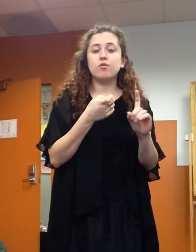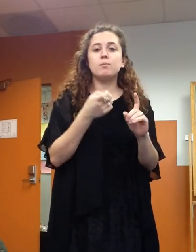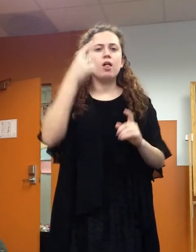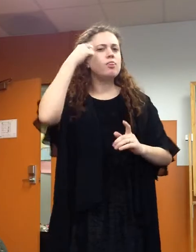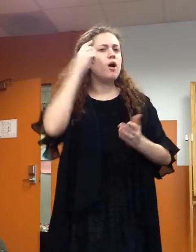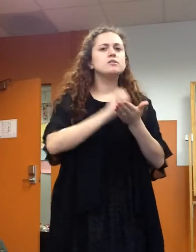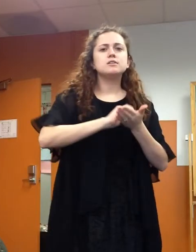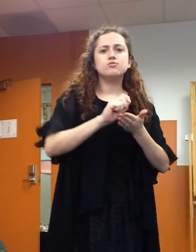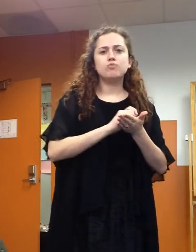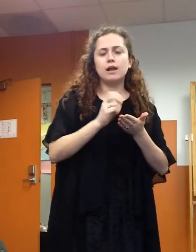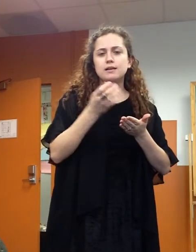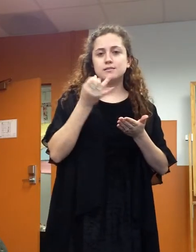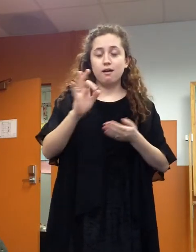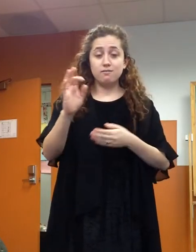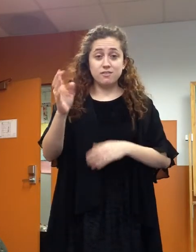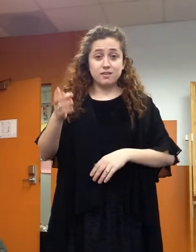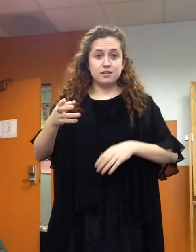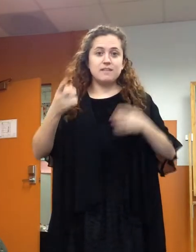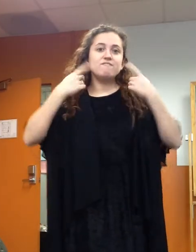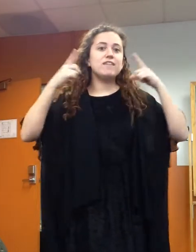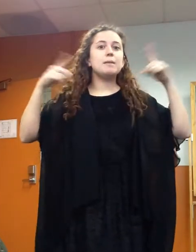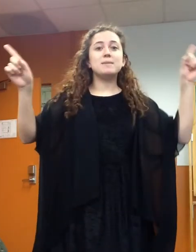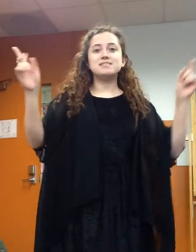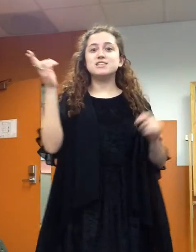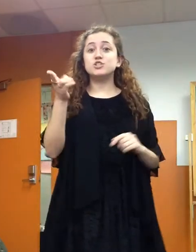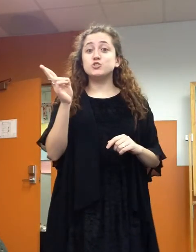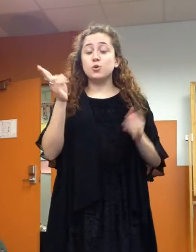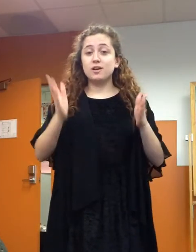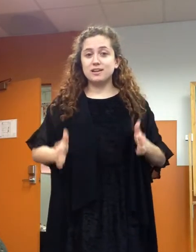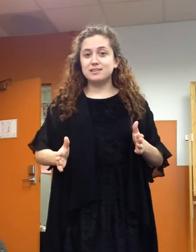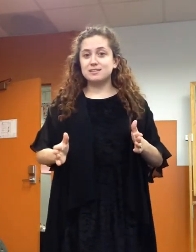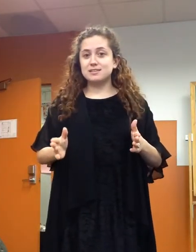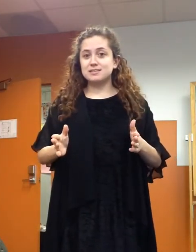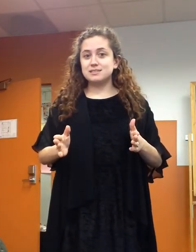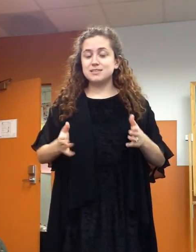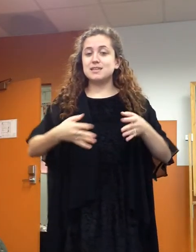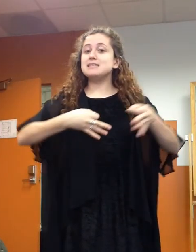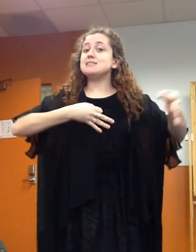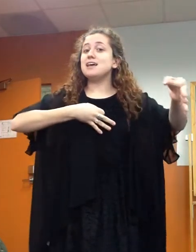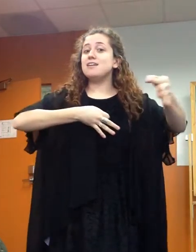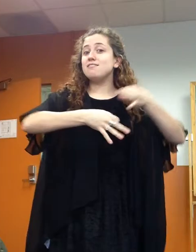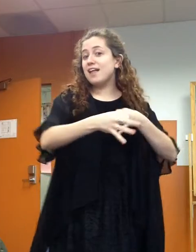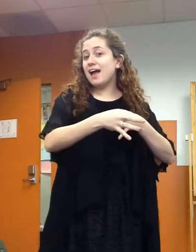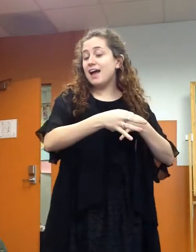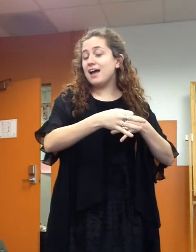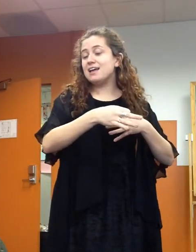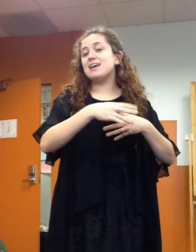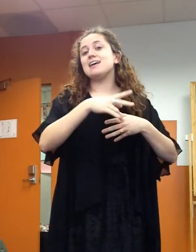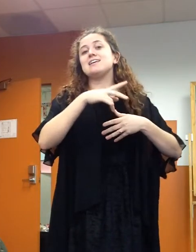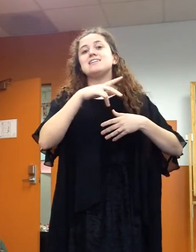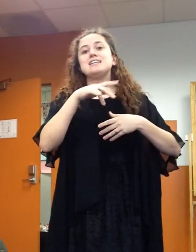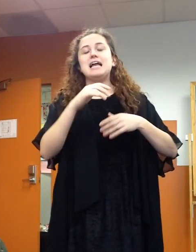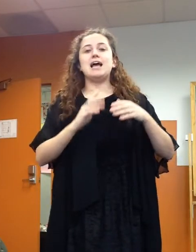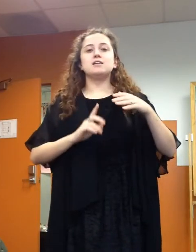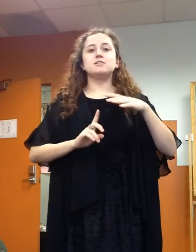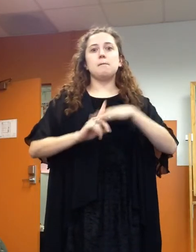famous historians, it has emerged from the ground up, from essentially it's